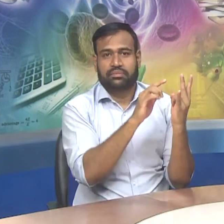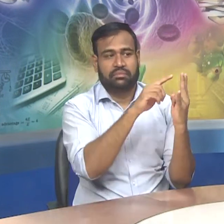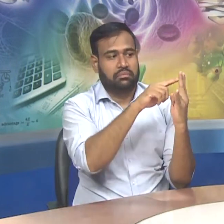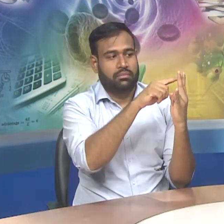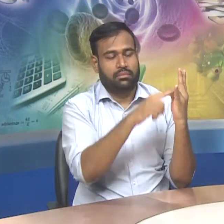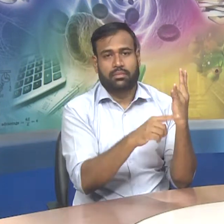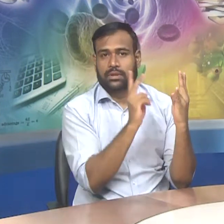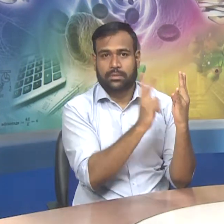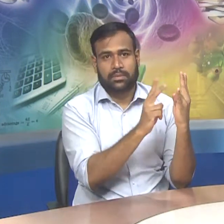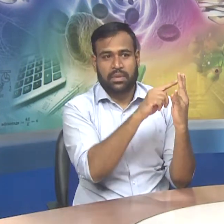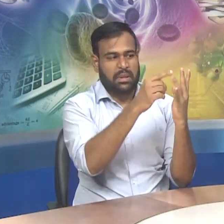be eliminated.